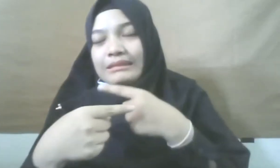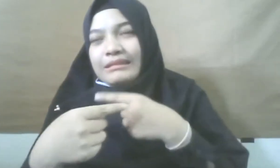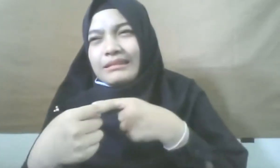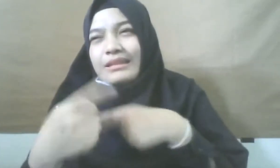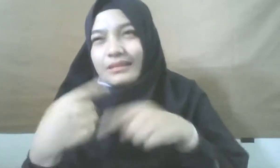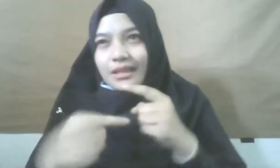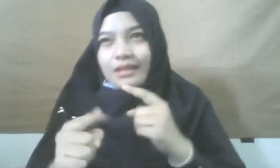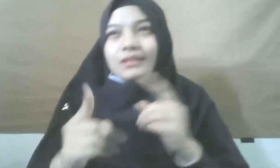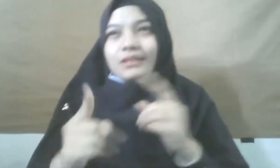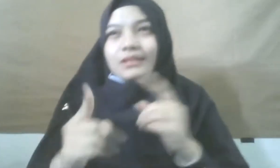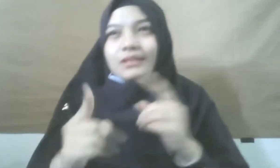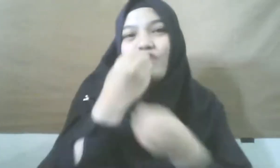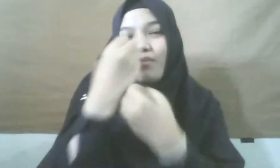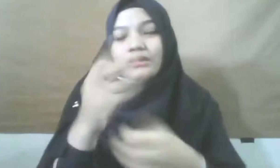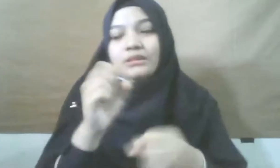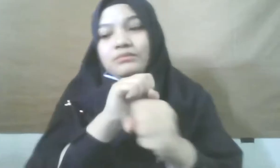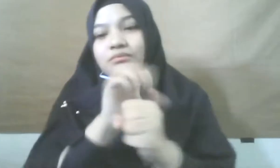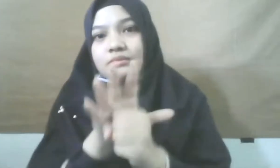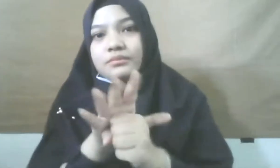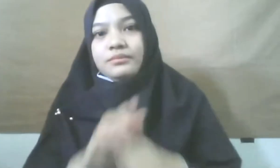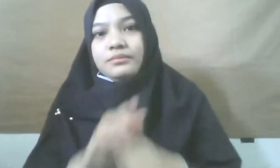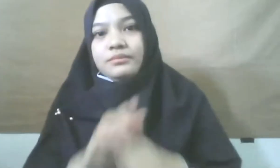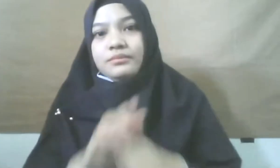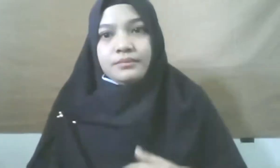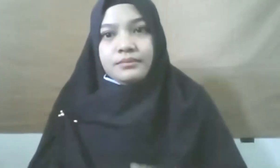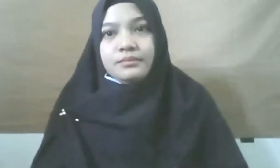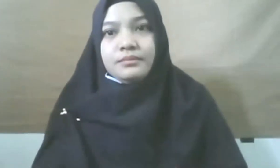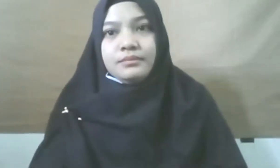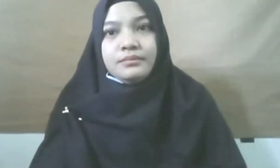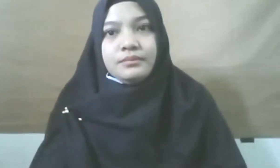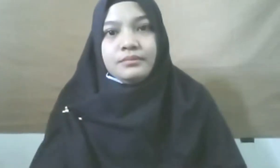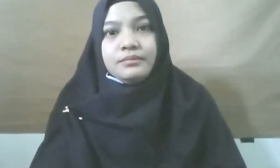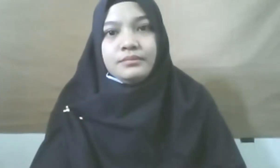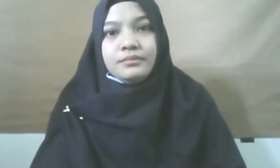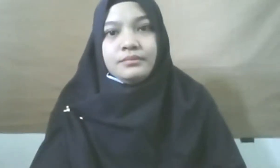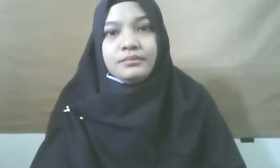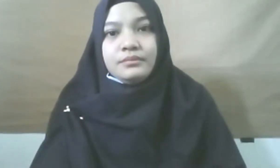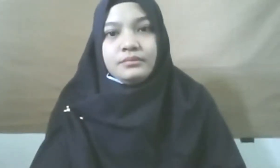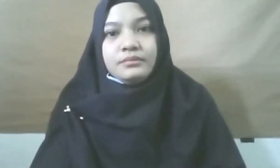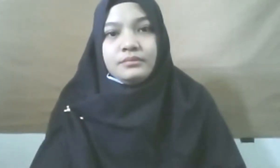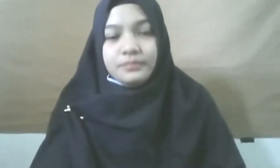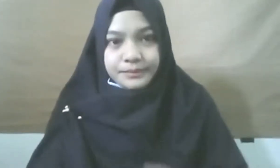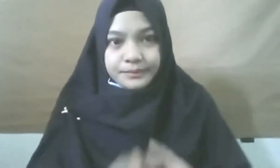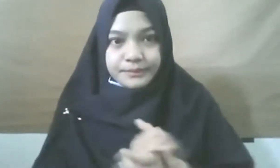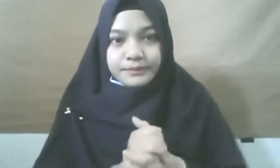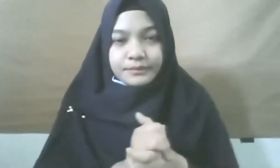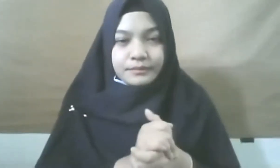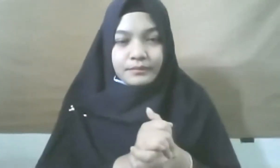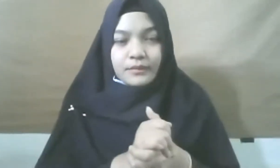including Muhammadiyah and Nahdlatul Ulama, they've also been working in trying to fill that gap